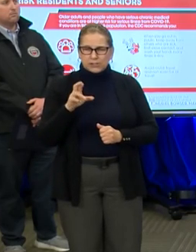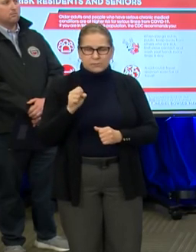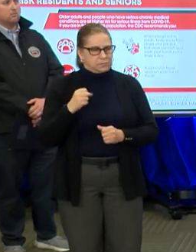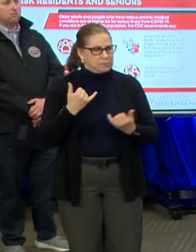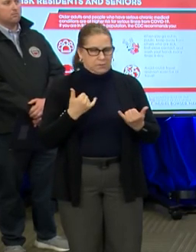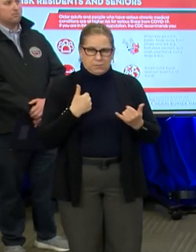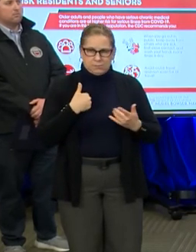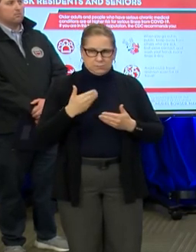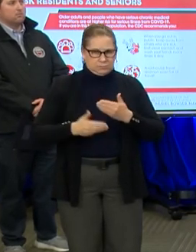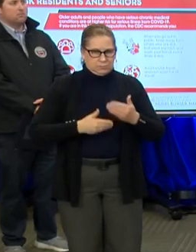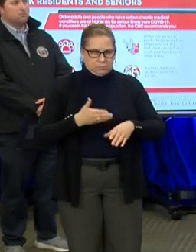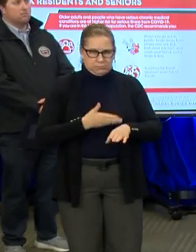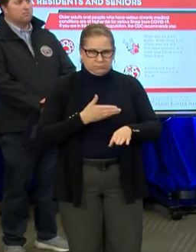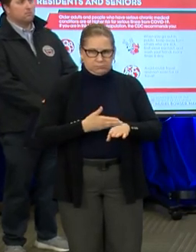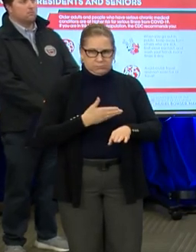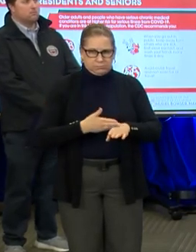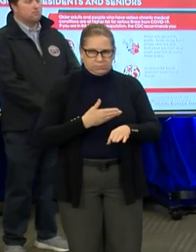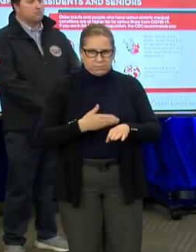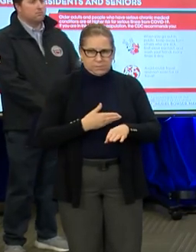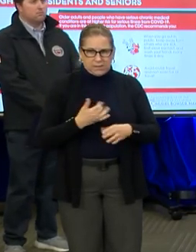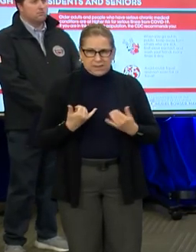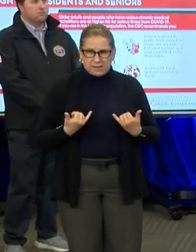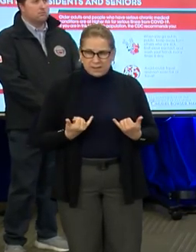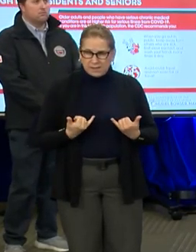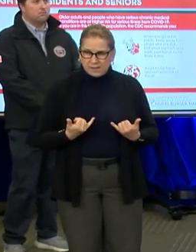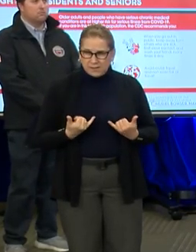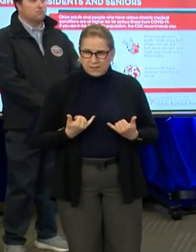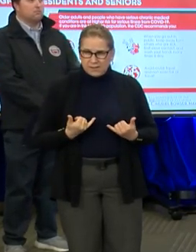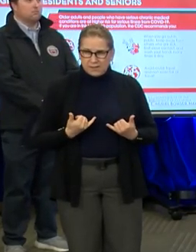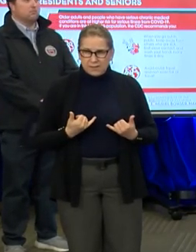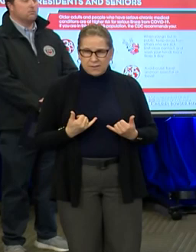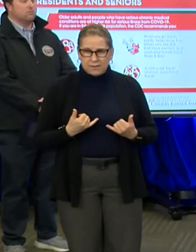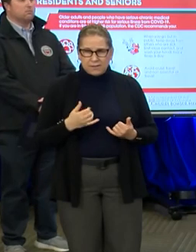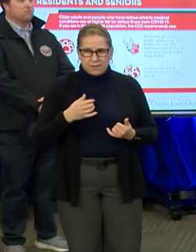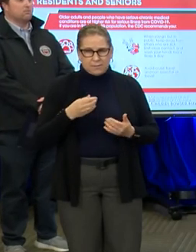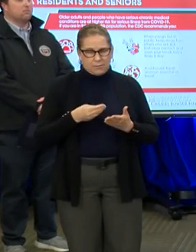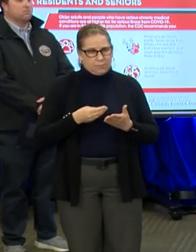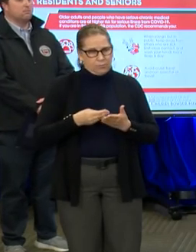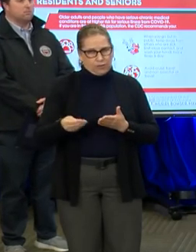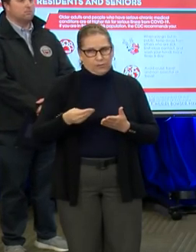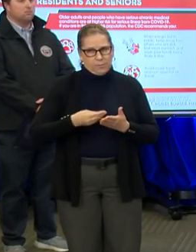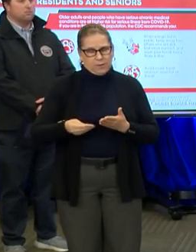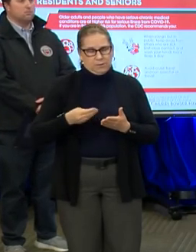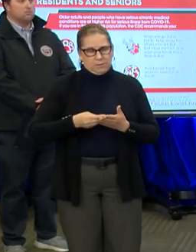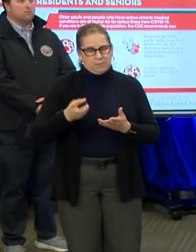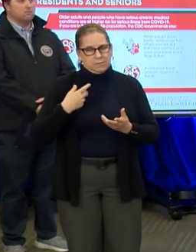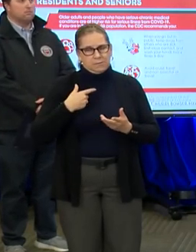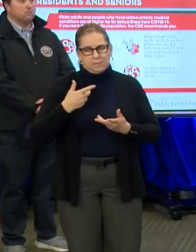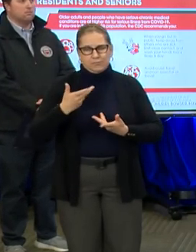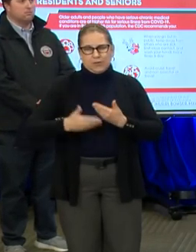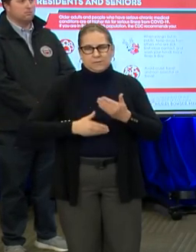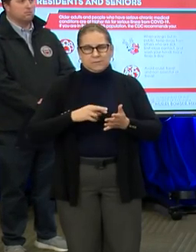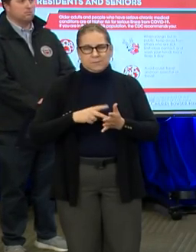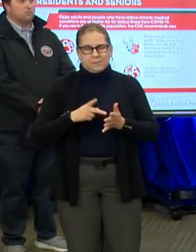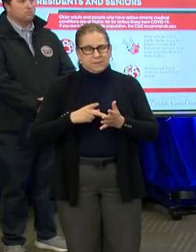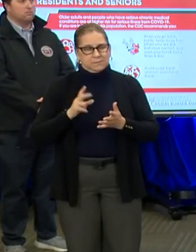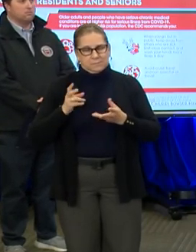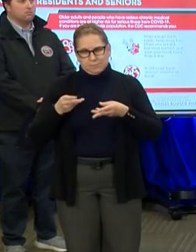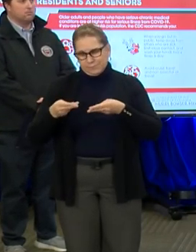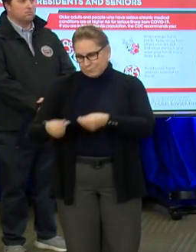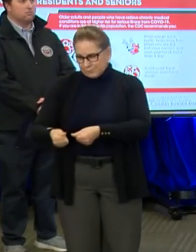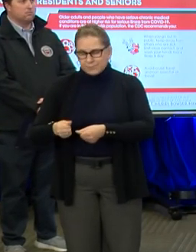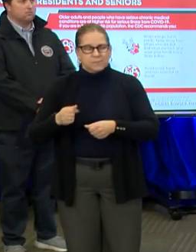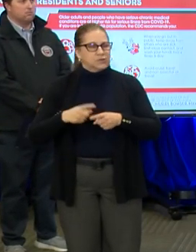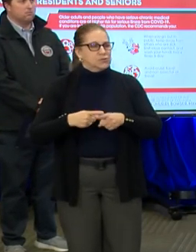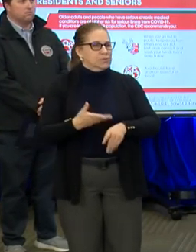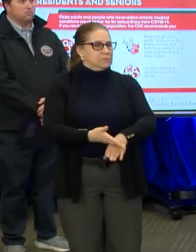but we are in a procurement process now to update that system. It needs to be updated. It's been